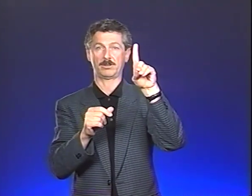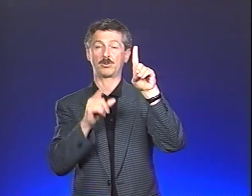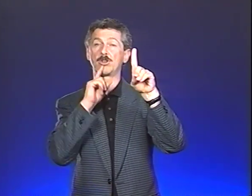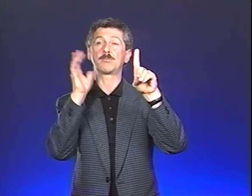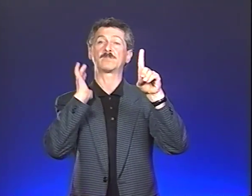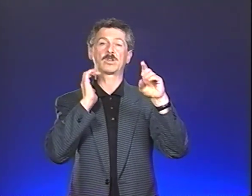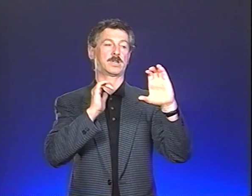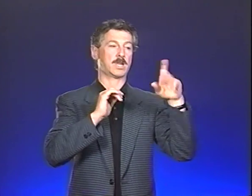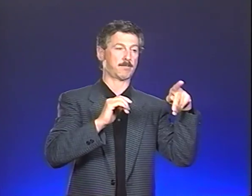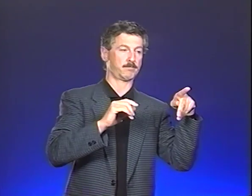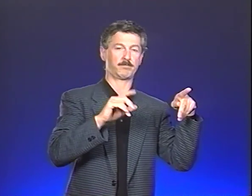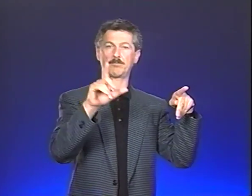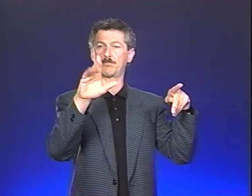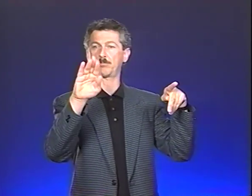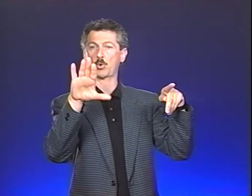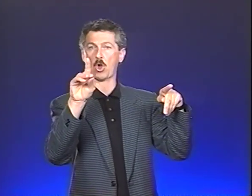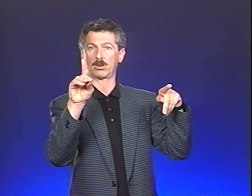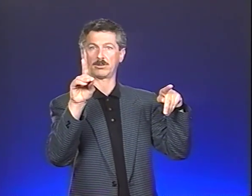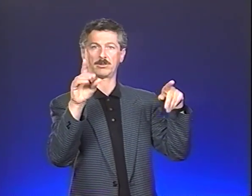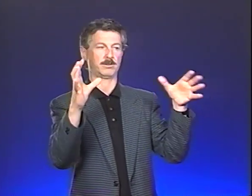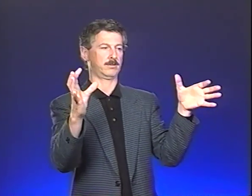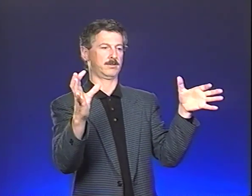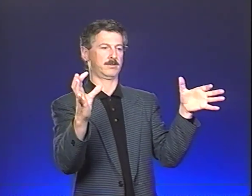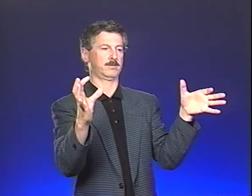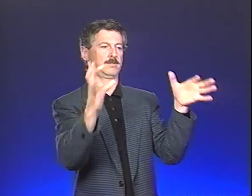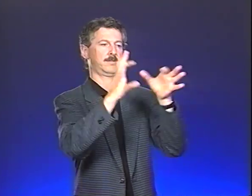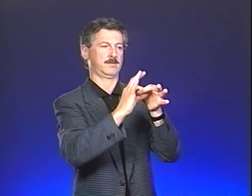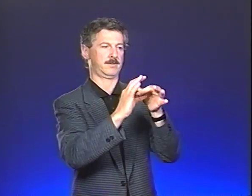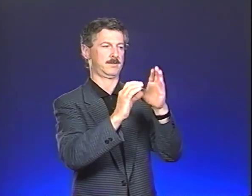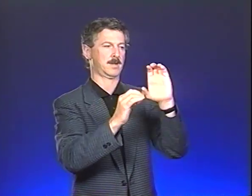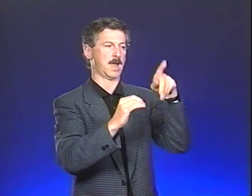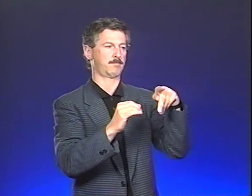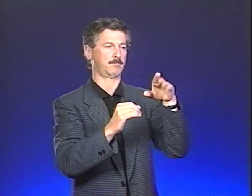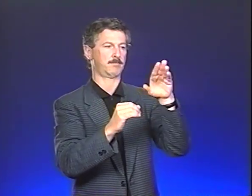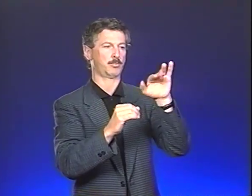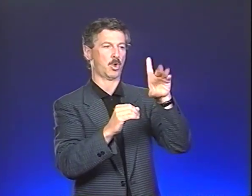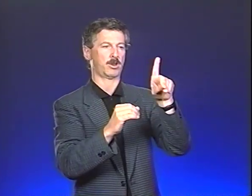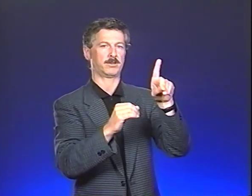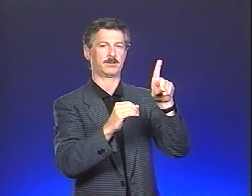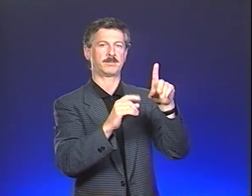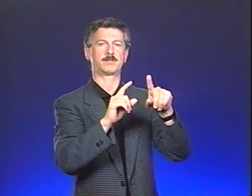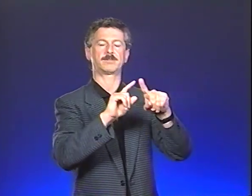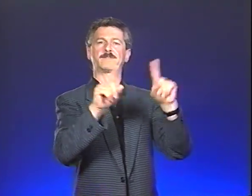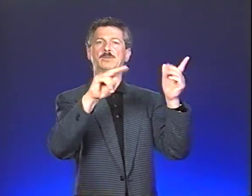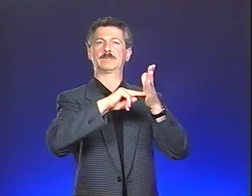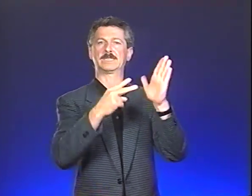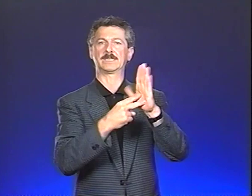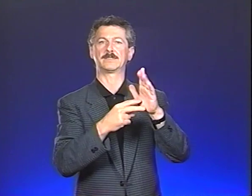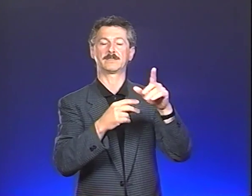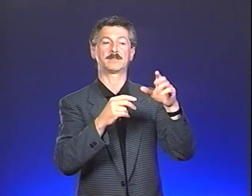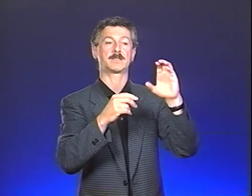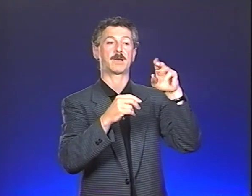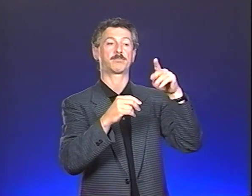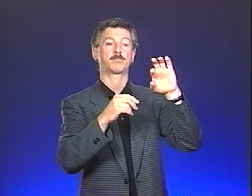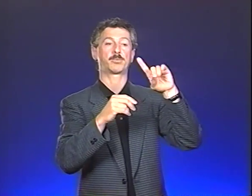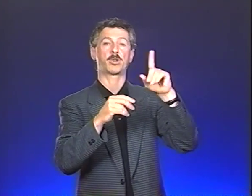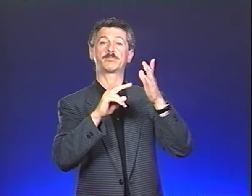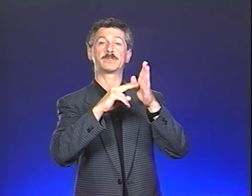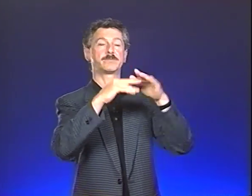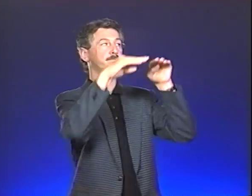The word cupboard in English is an example of the creation of a new symbol. Originally two words, cup and board, the two were combined